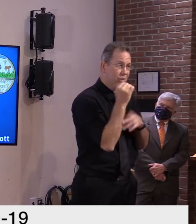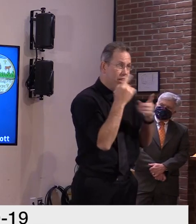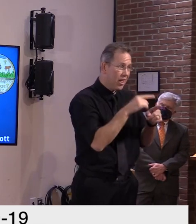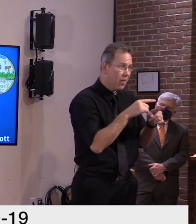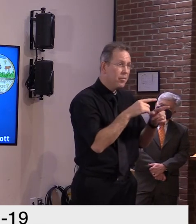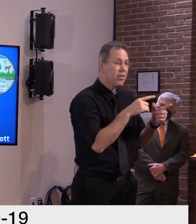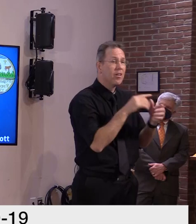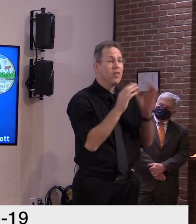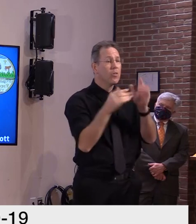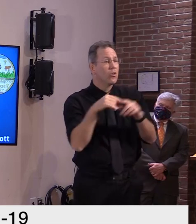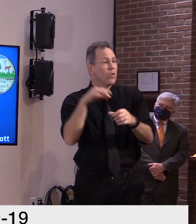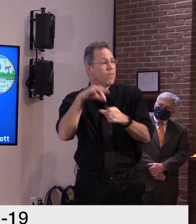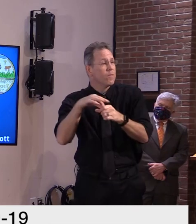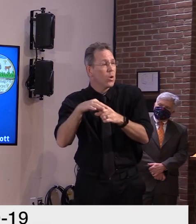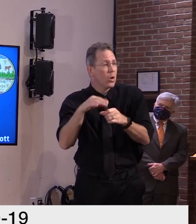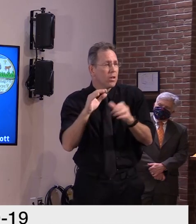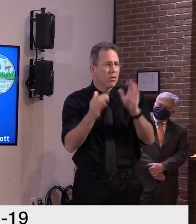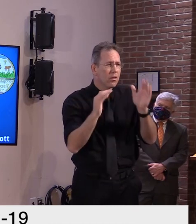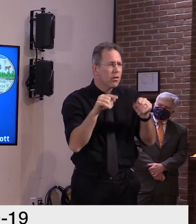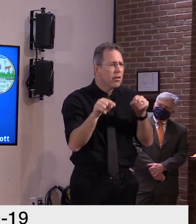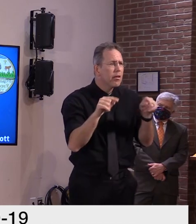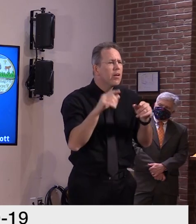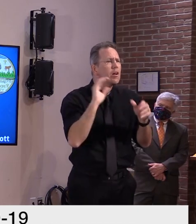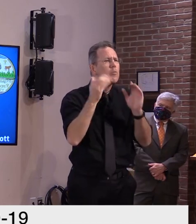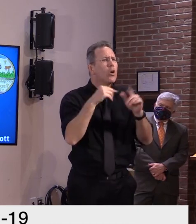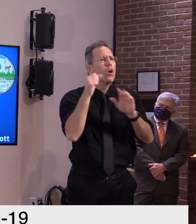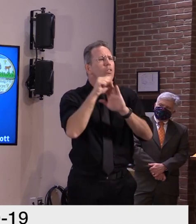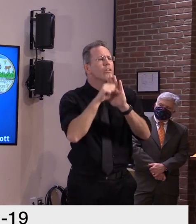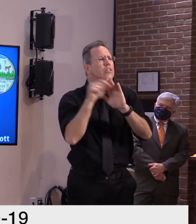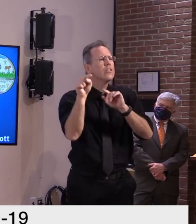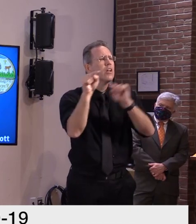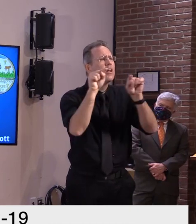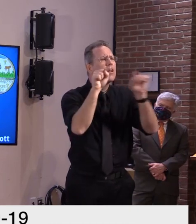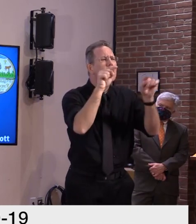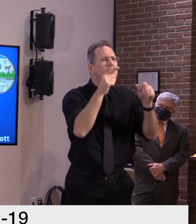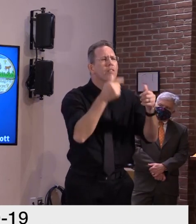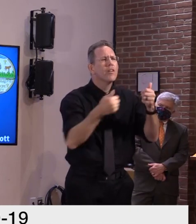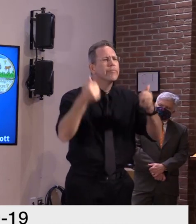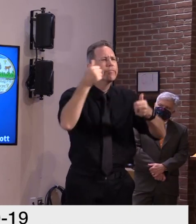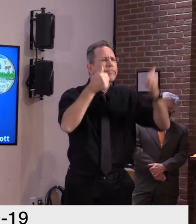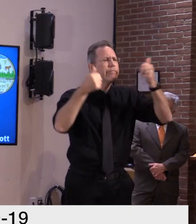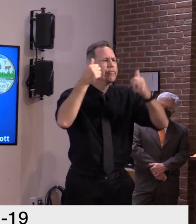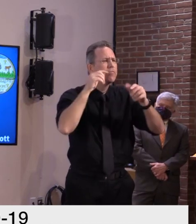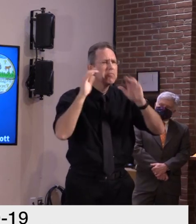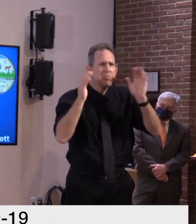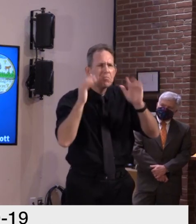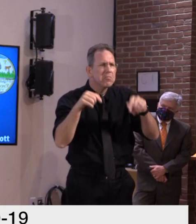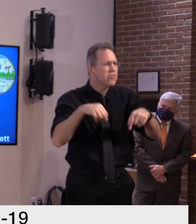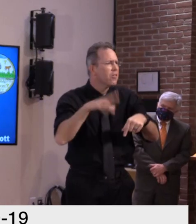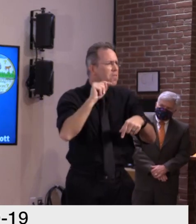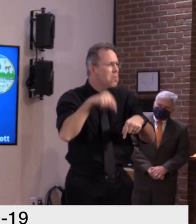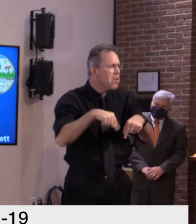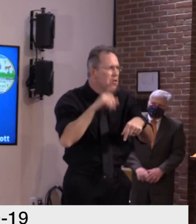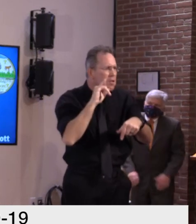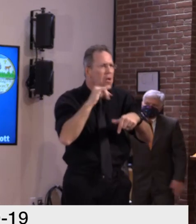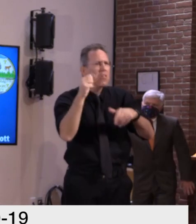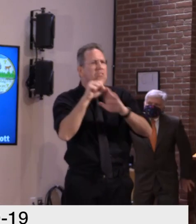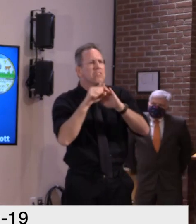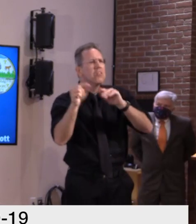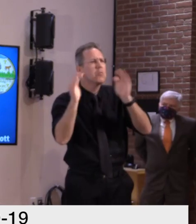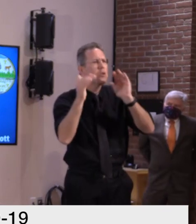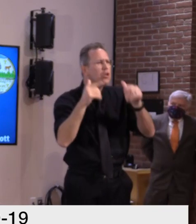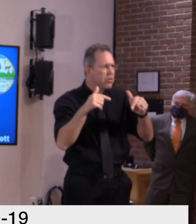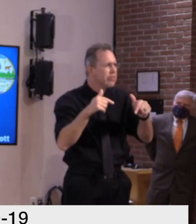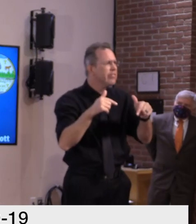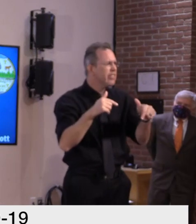other state health officials and watching the television, everybody was really trying to stay as distanced as they could